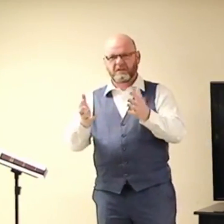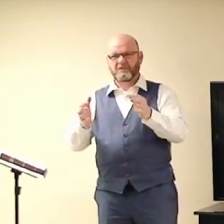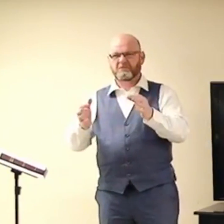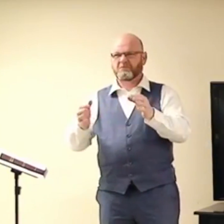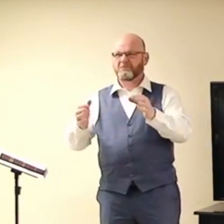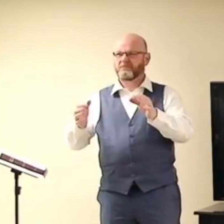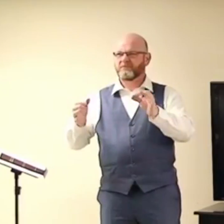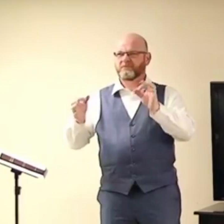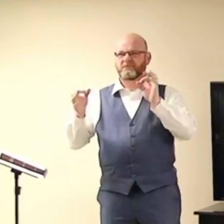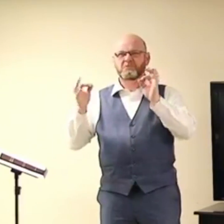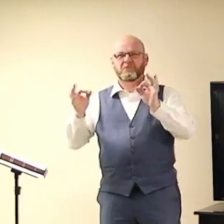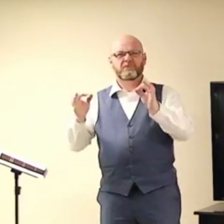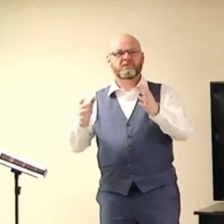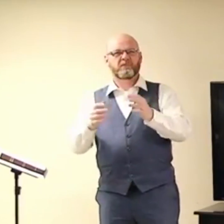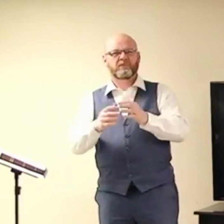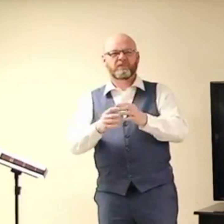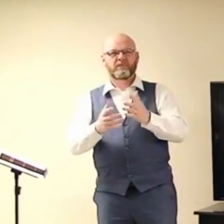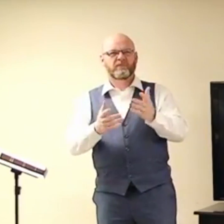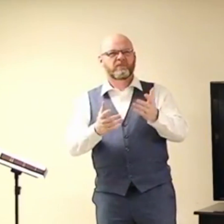That everything can be made perfect.